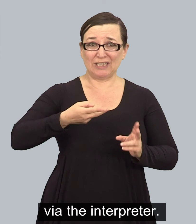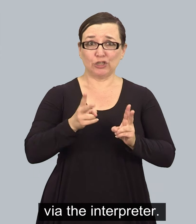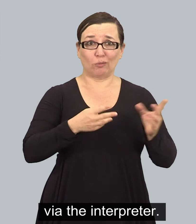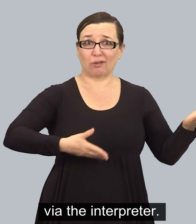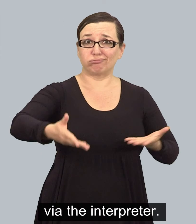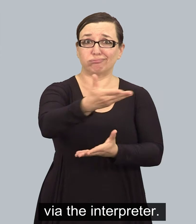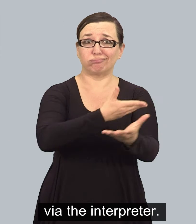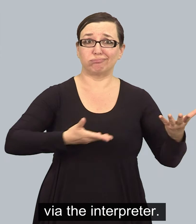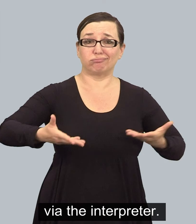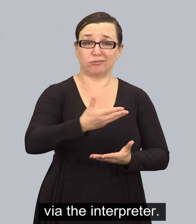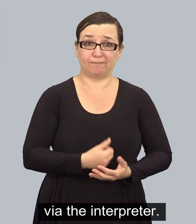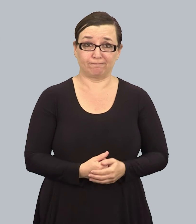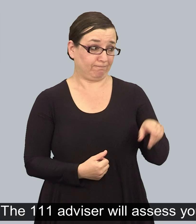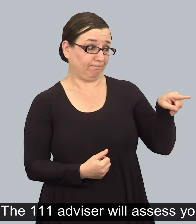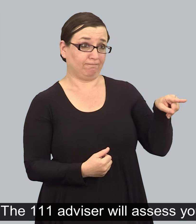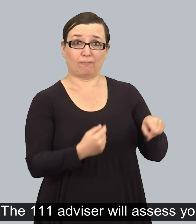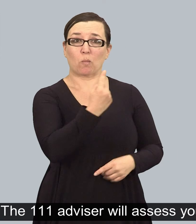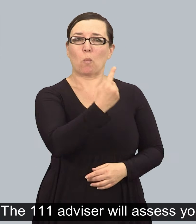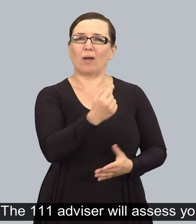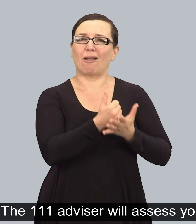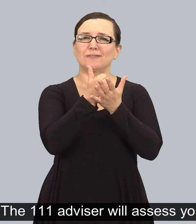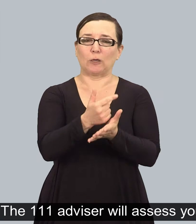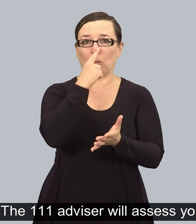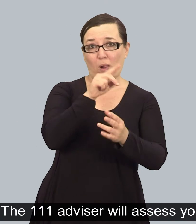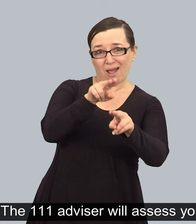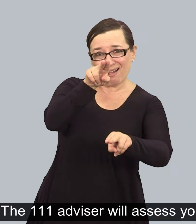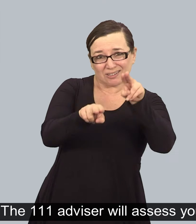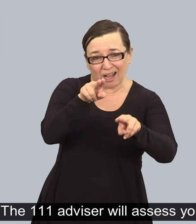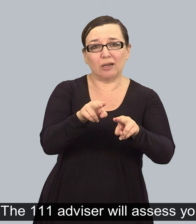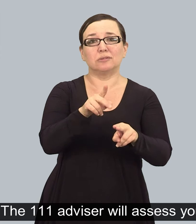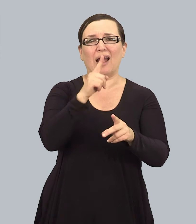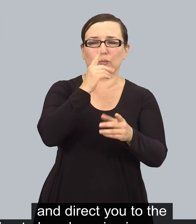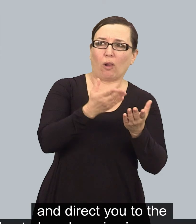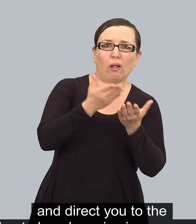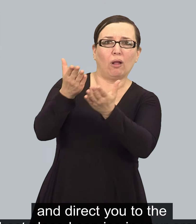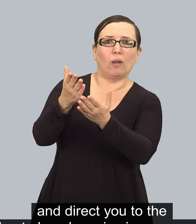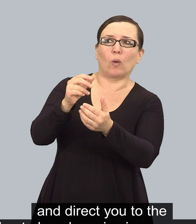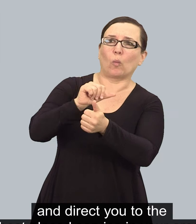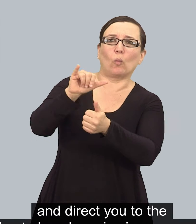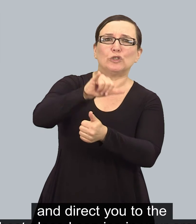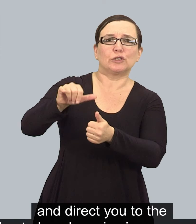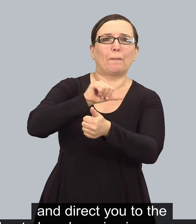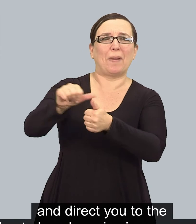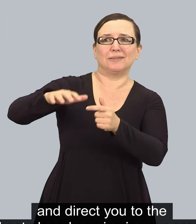via the interpreter. The 111 advisor will assess you and direct you to the best placed service in your